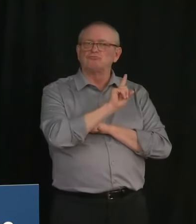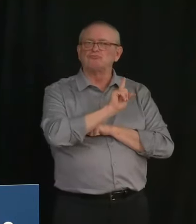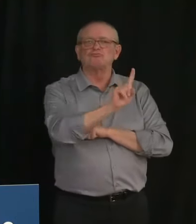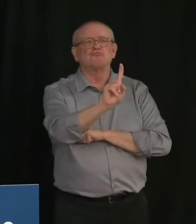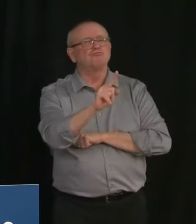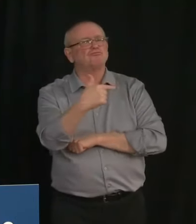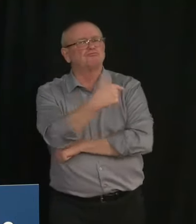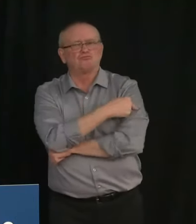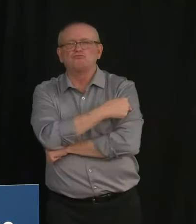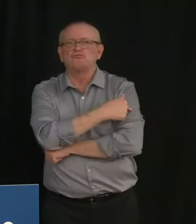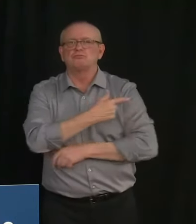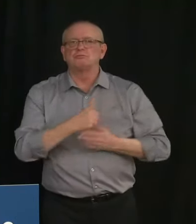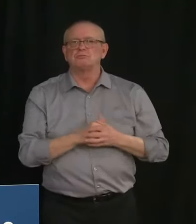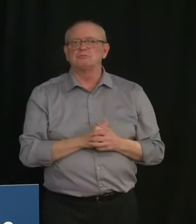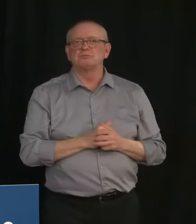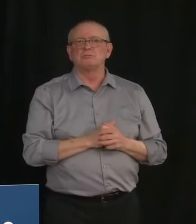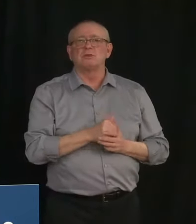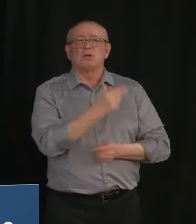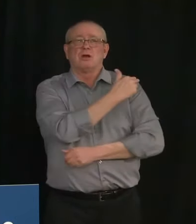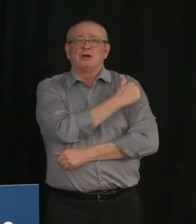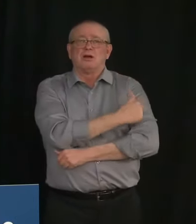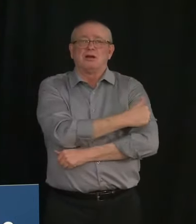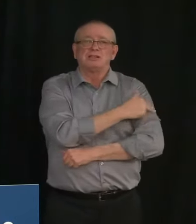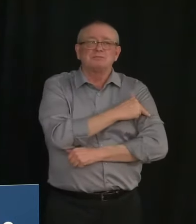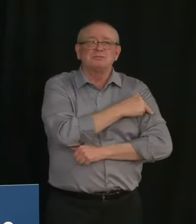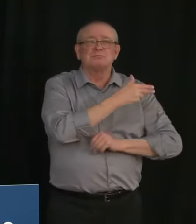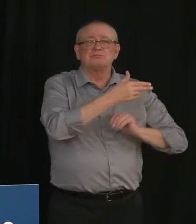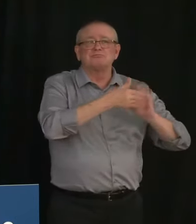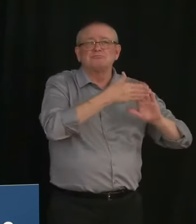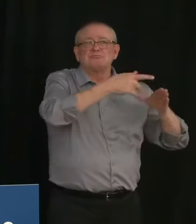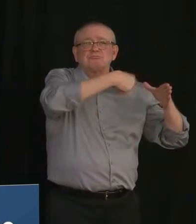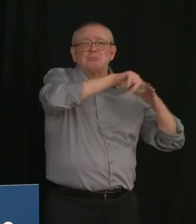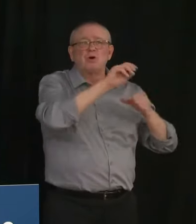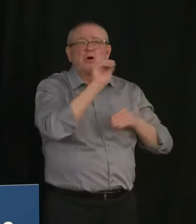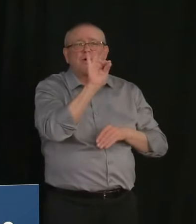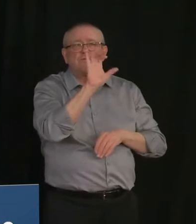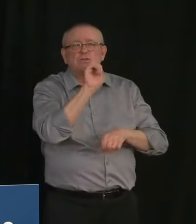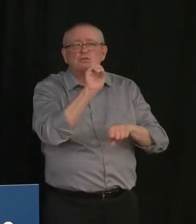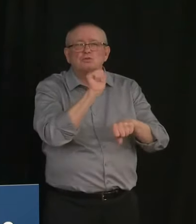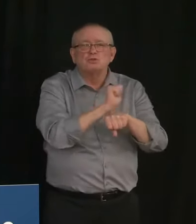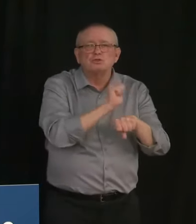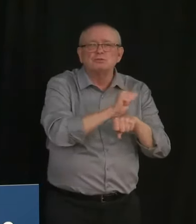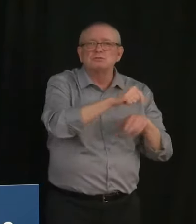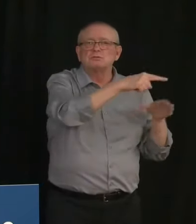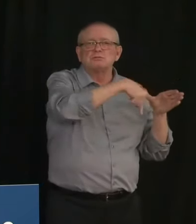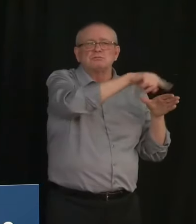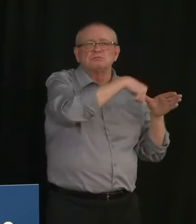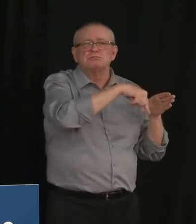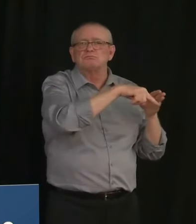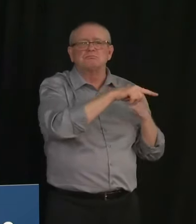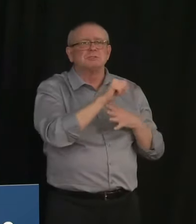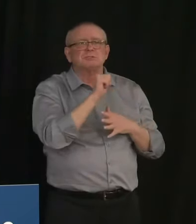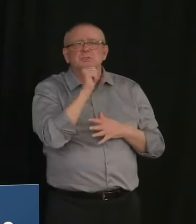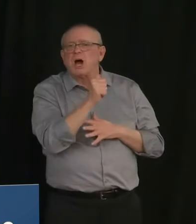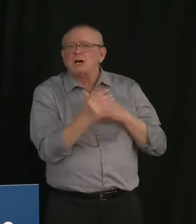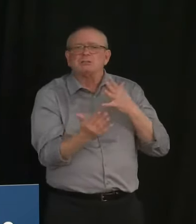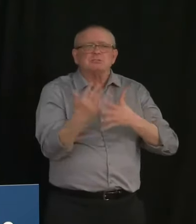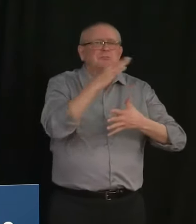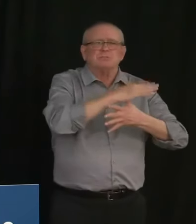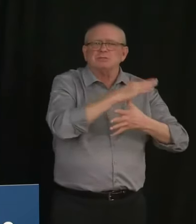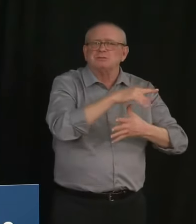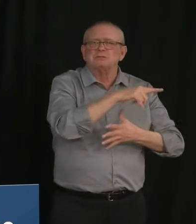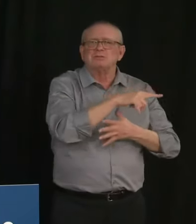administrators who do not have direct patient contact are getting the vaccine. This seems to be against at least what has been said